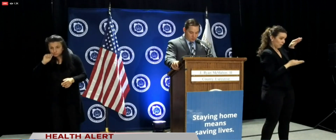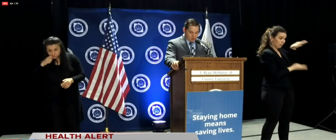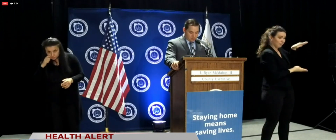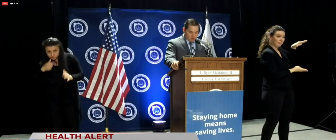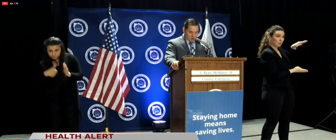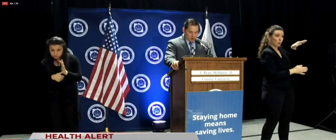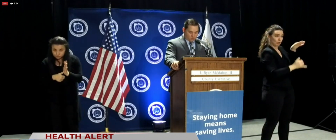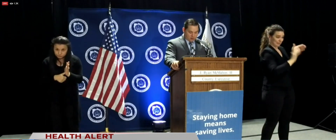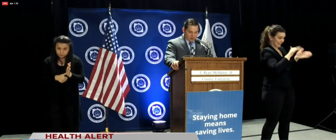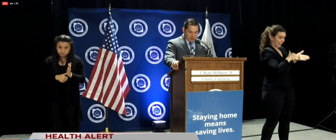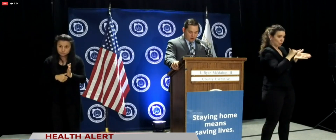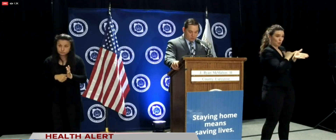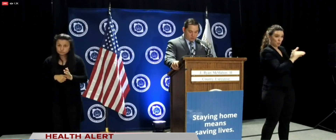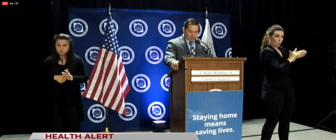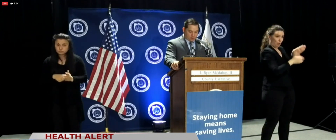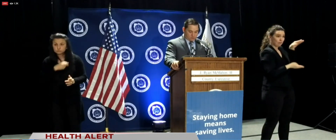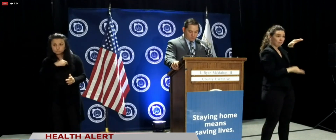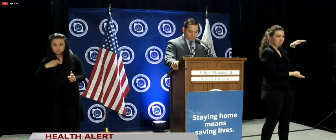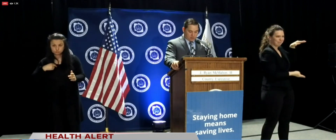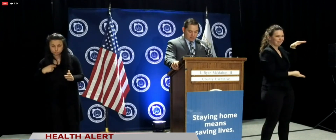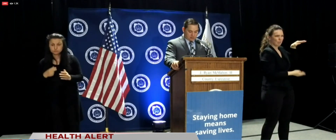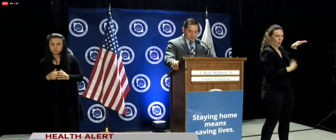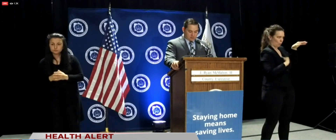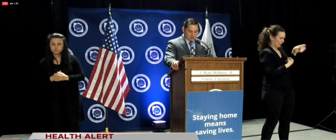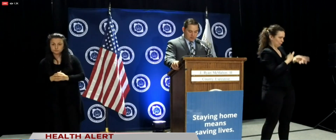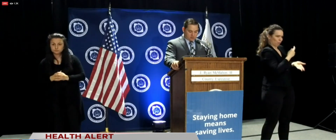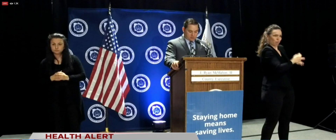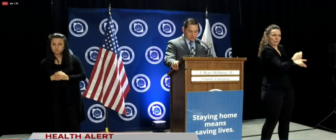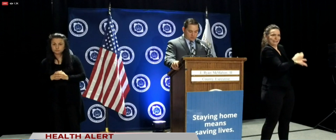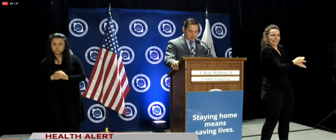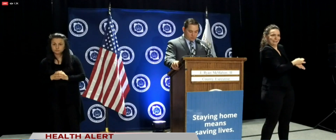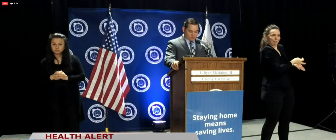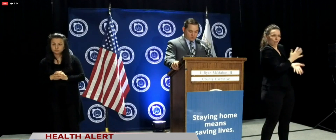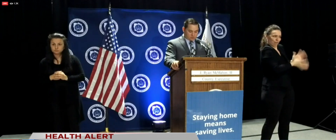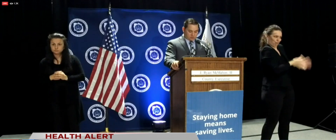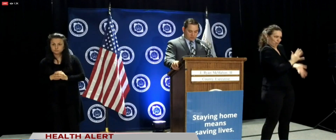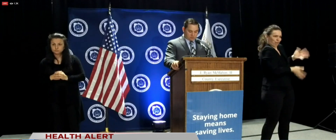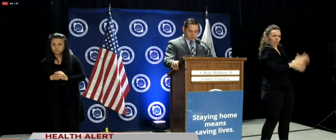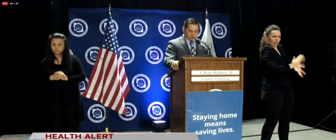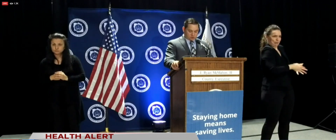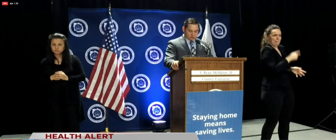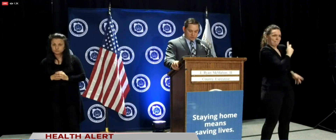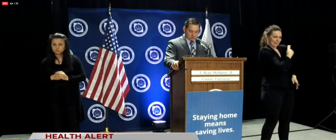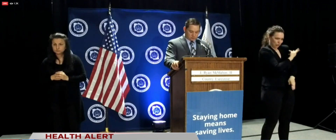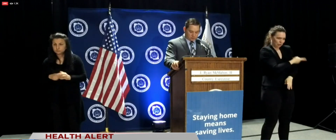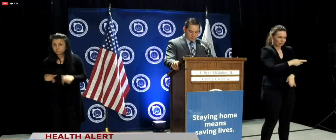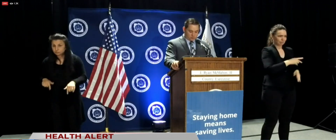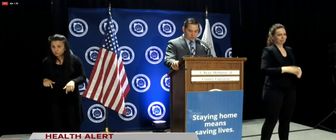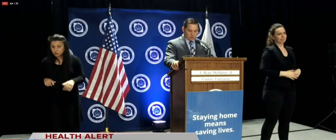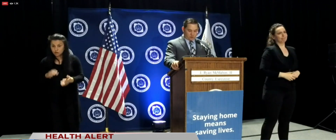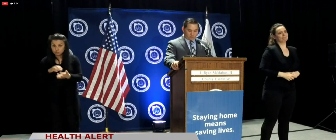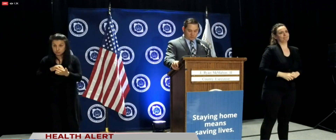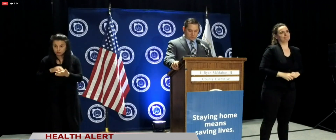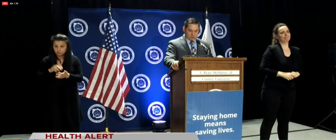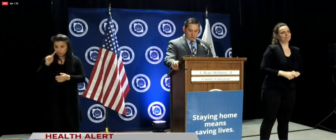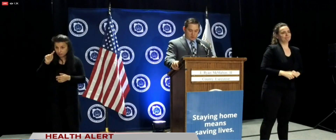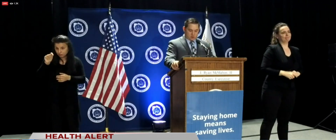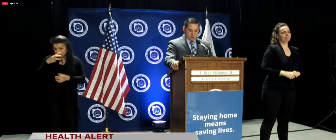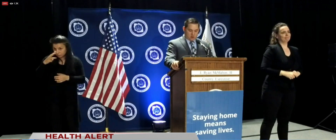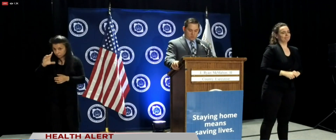patients. Right now, if you look at the counties that we've been serving traditionally in Central and Northern New York,